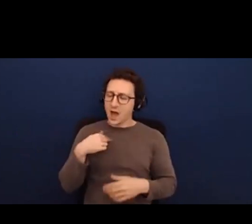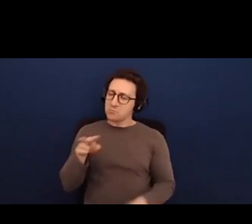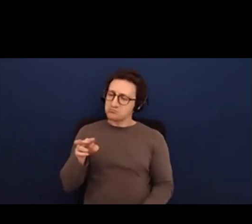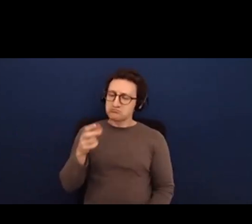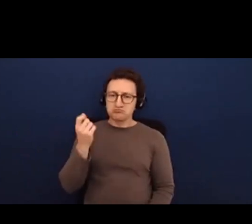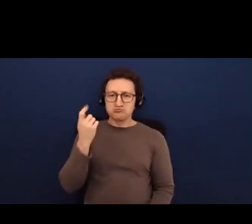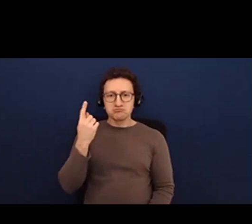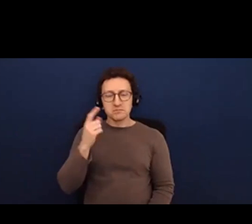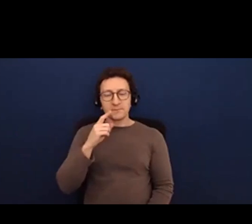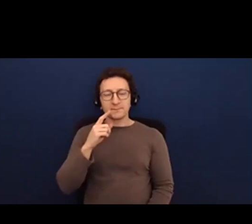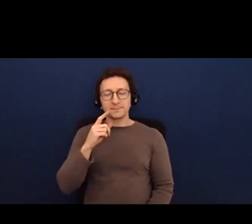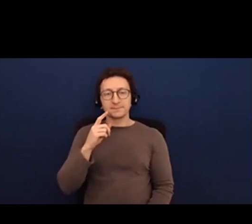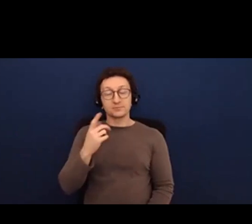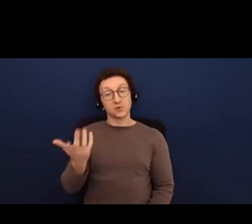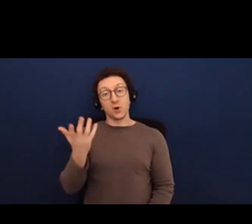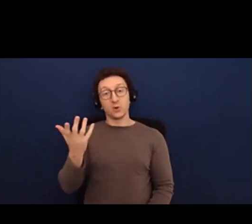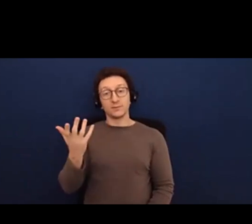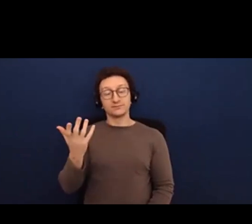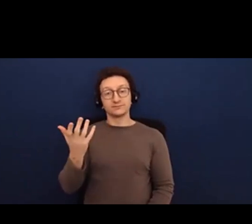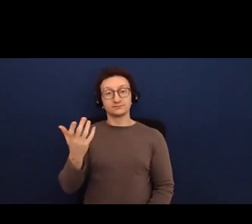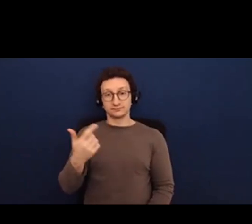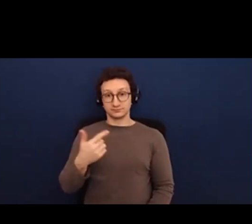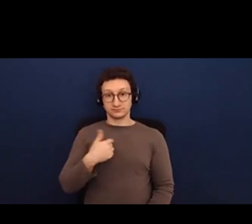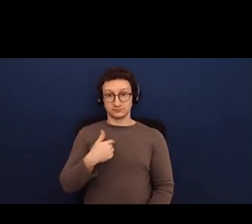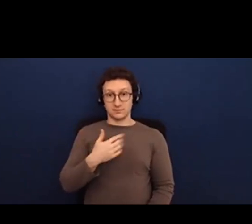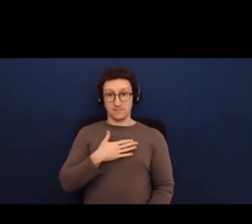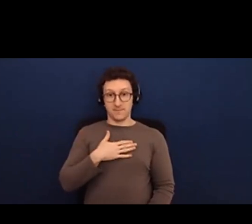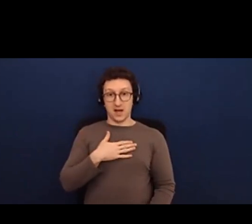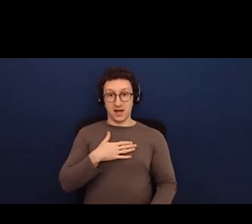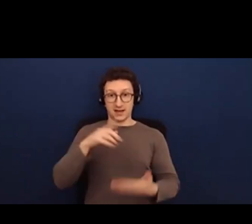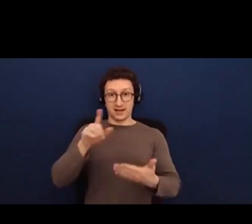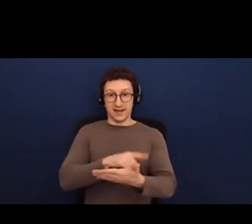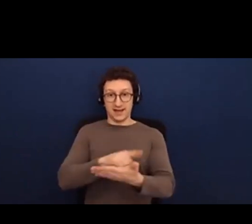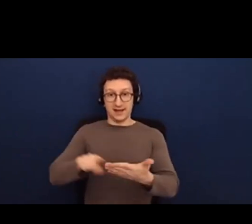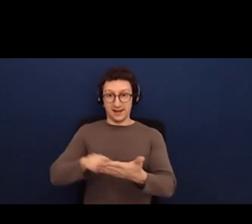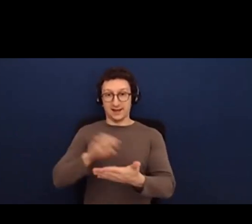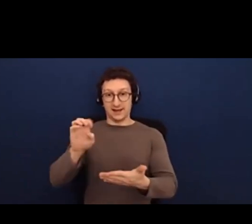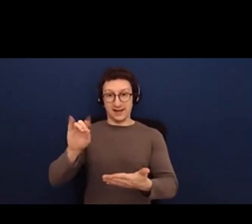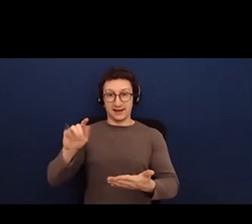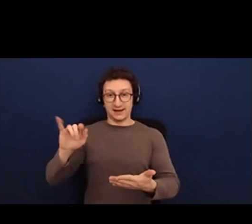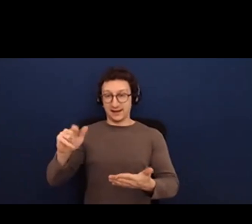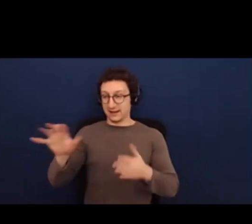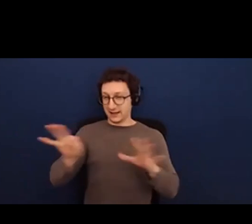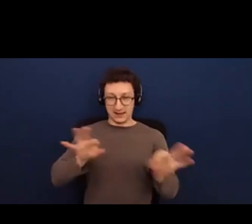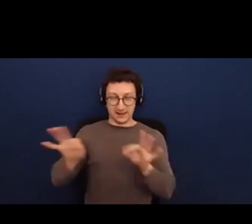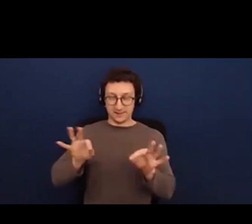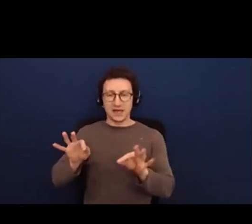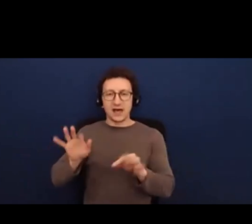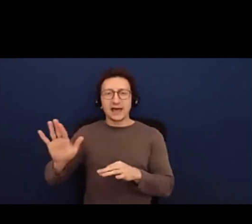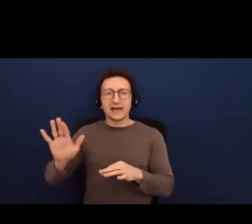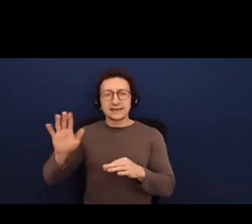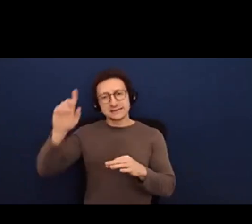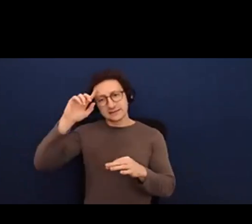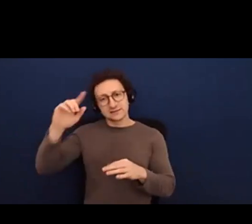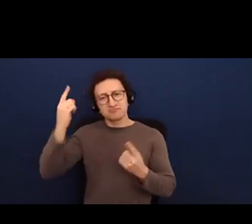done in terms of editing these volumes is to take the passing thought of Mordecai